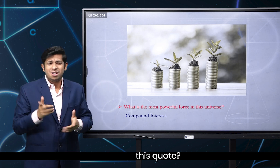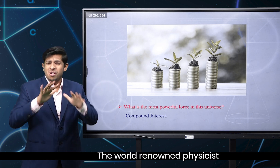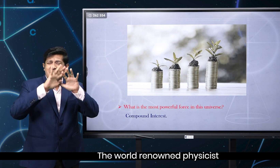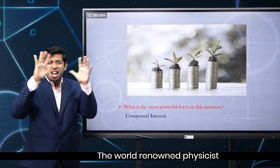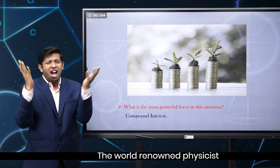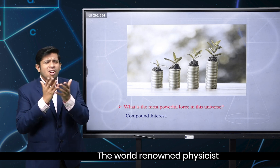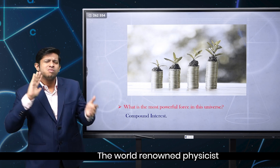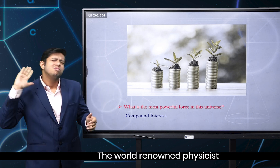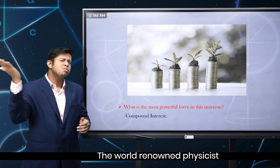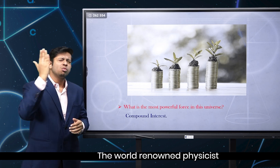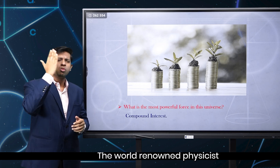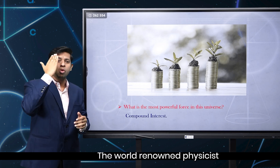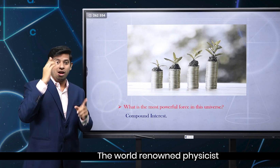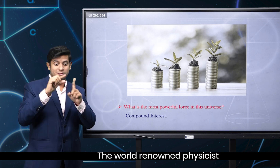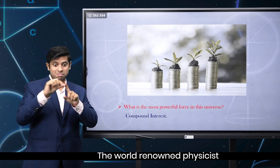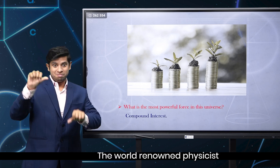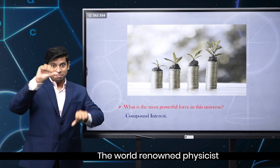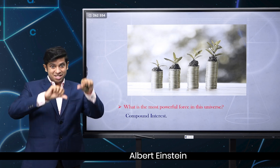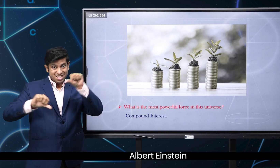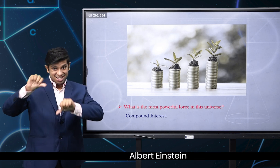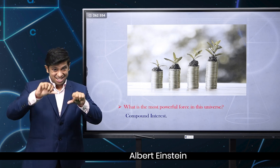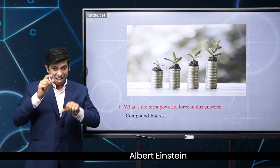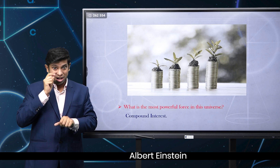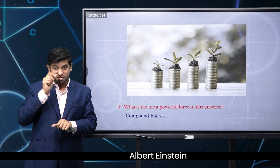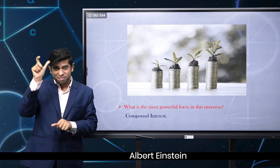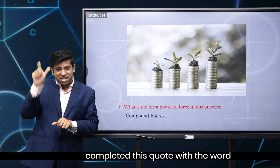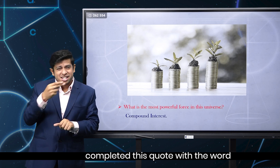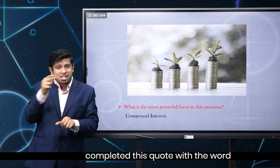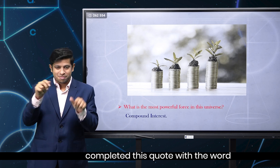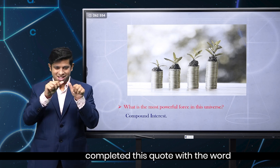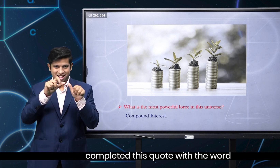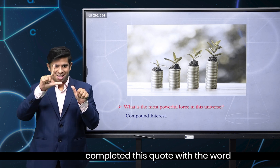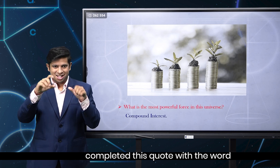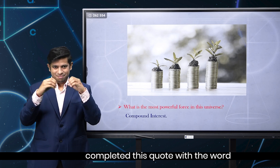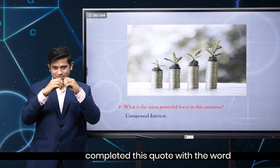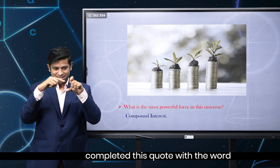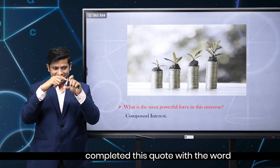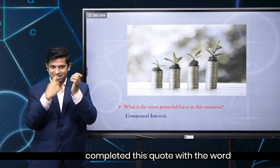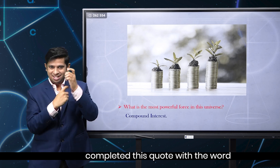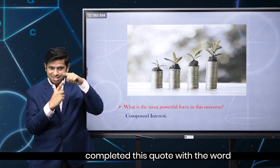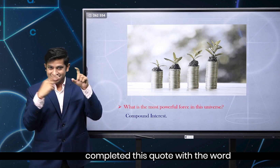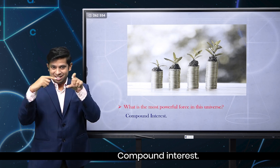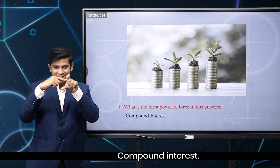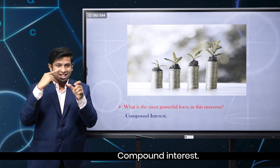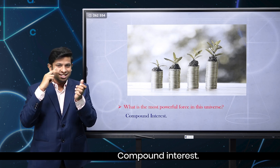The world-renowned physicist Albert Einstein completed this quote with the word compound